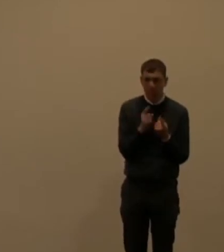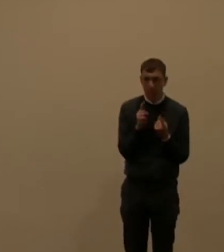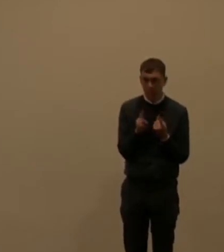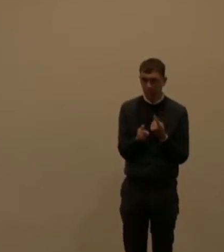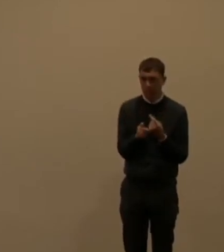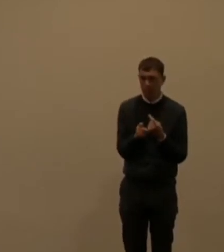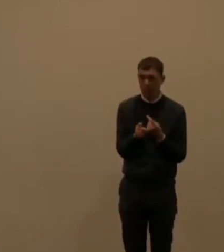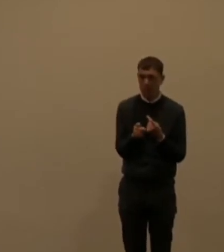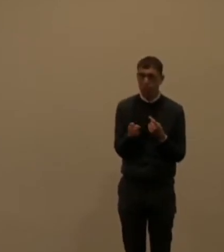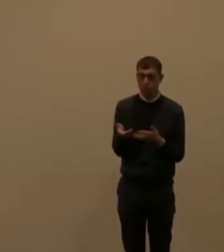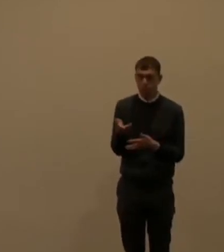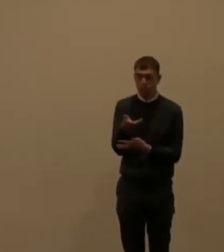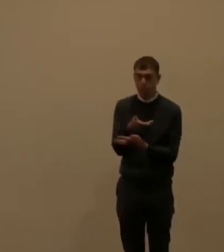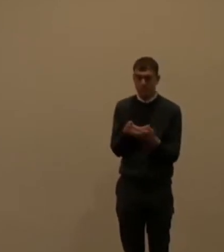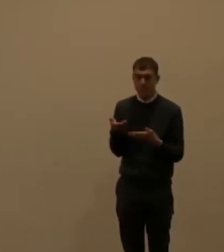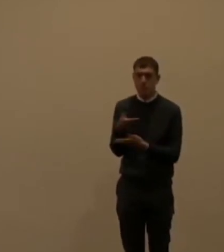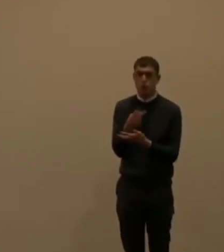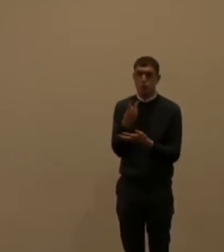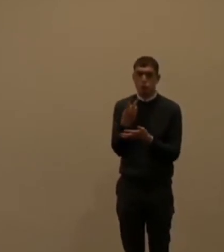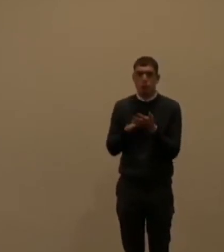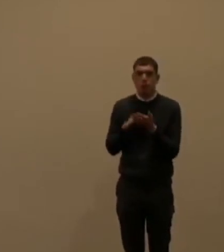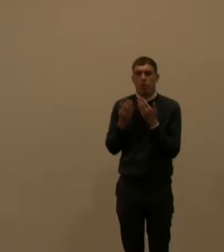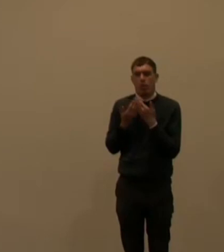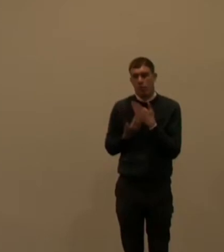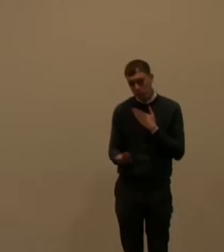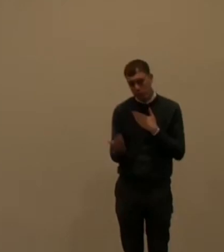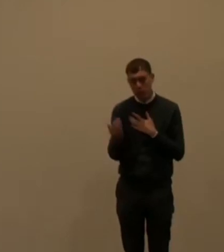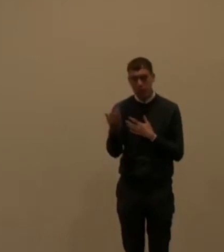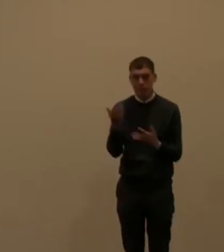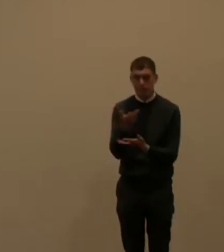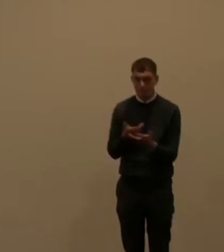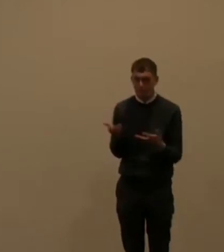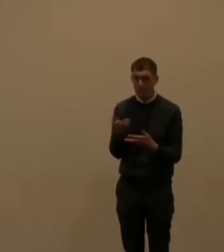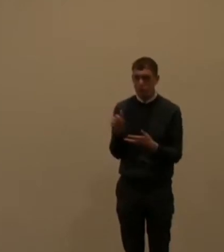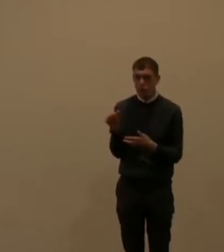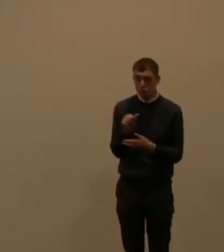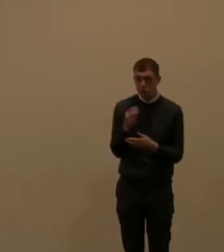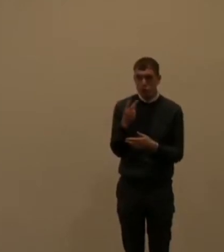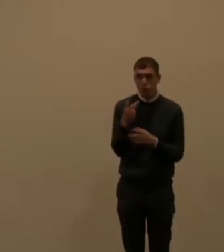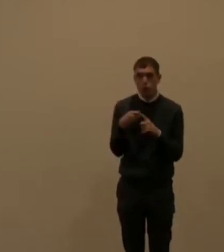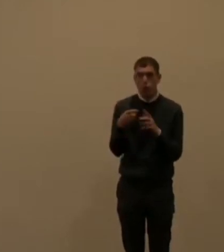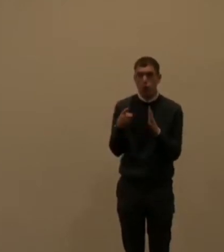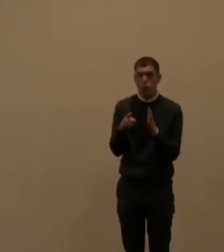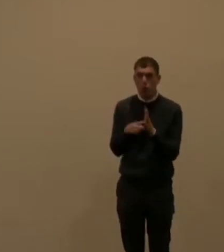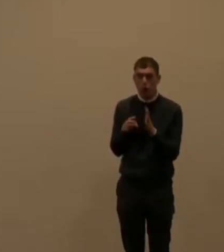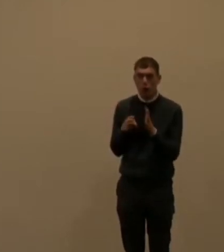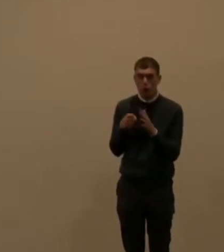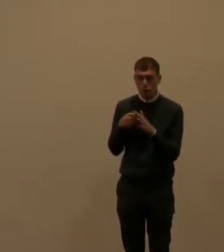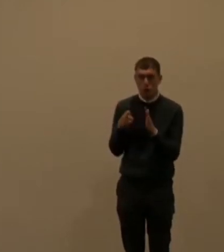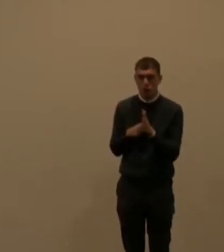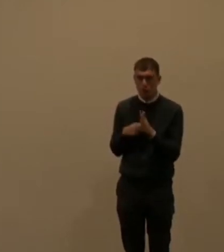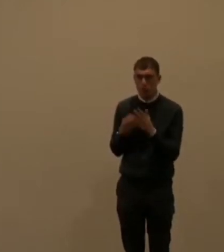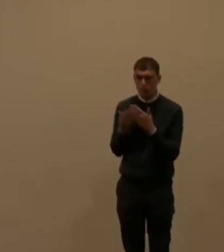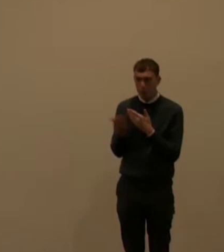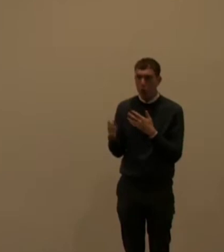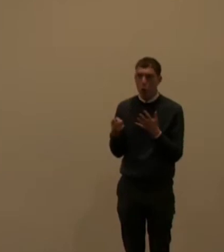to discussions 2 months long of if we should have the 2-kilometer long forms, or are the tabs